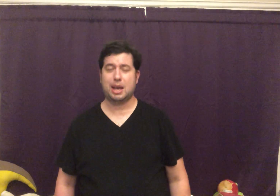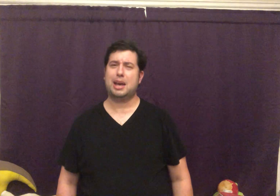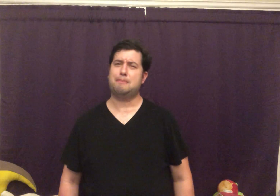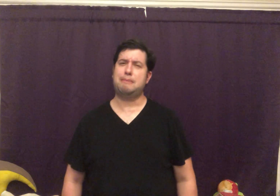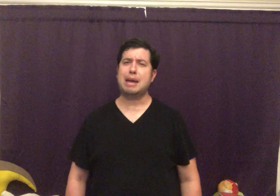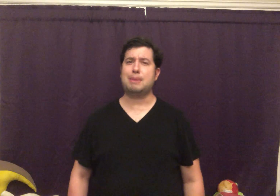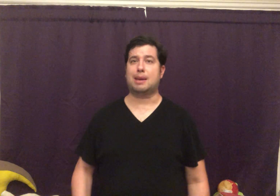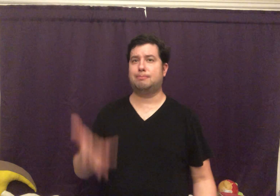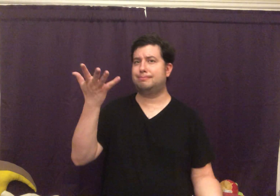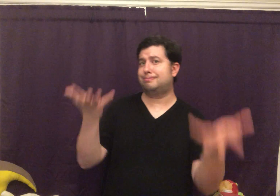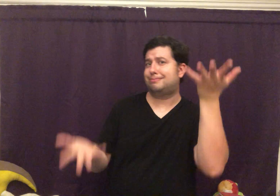Maybe.